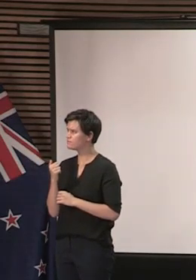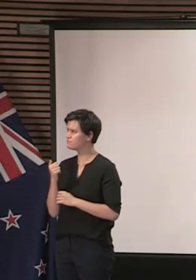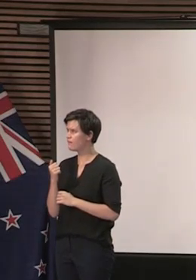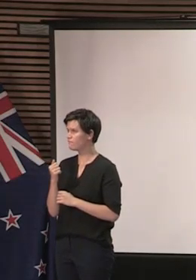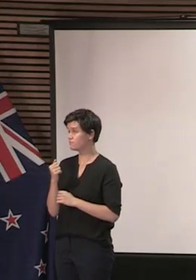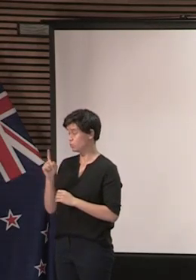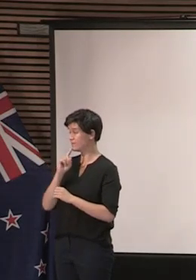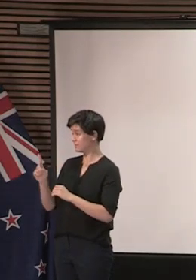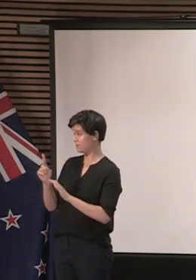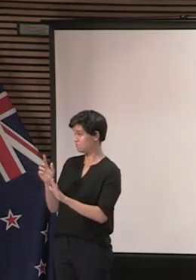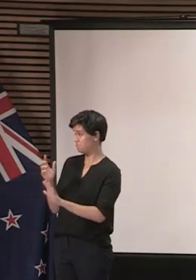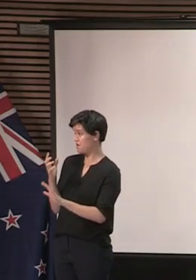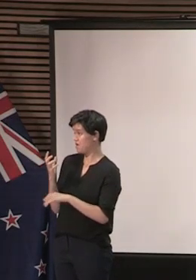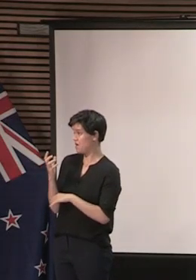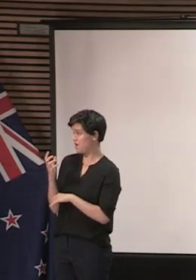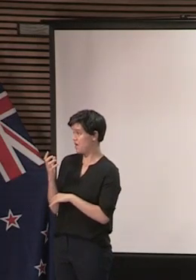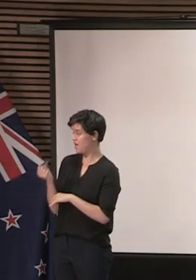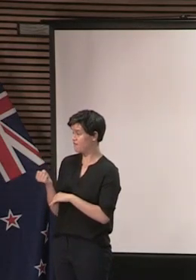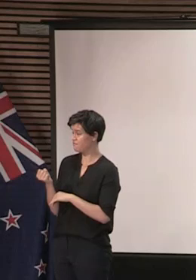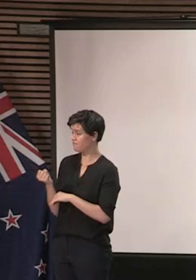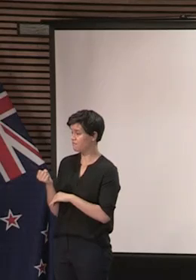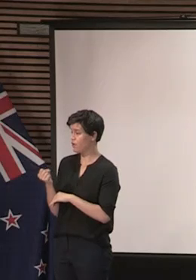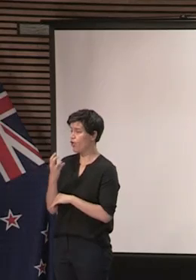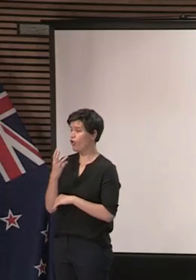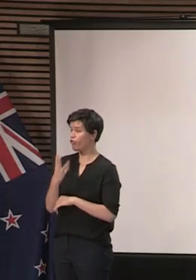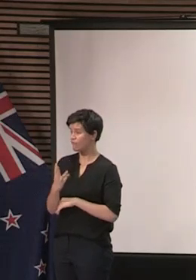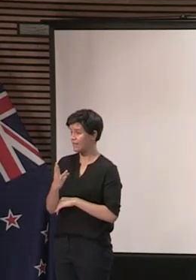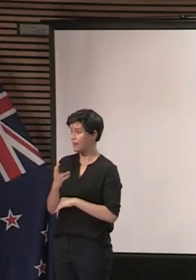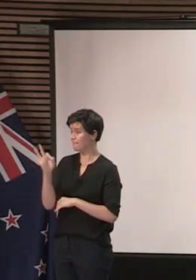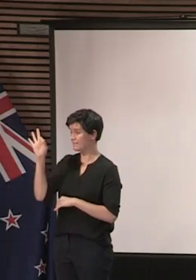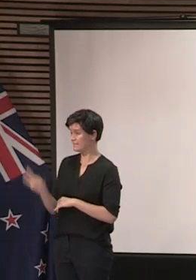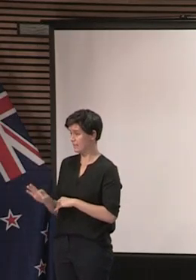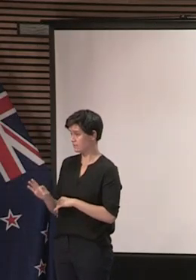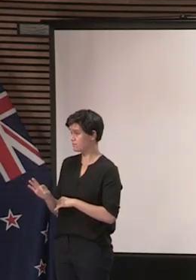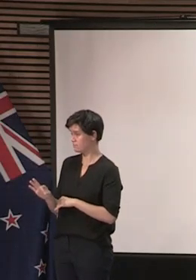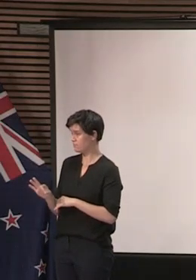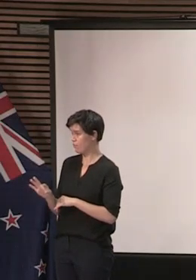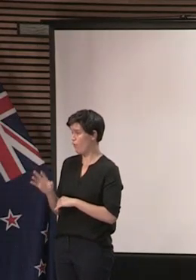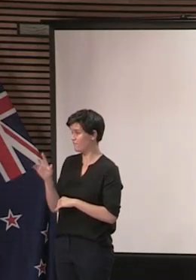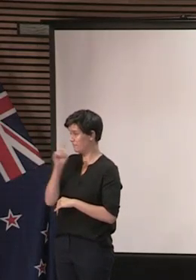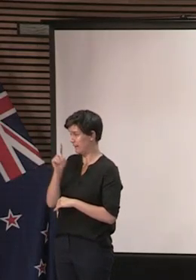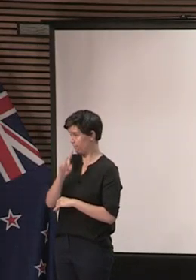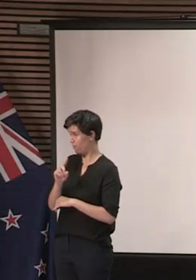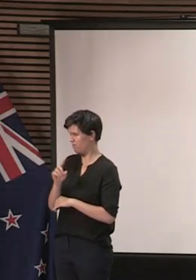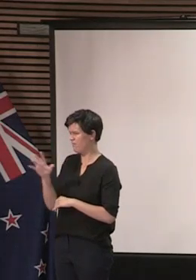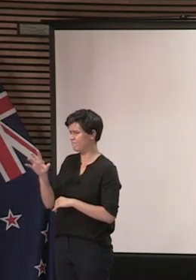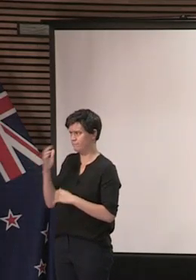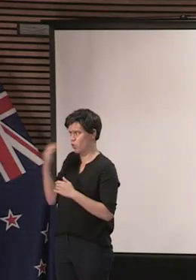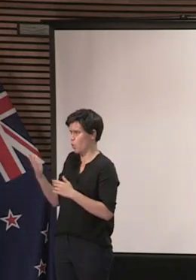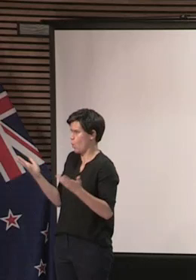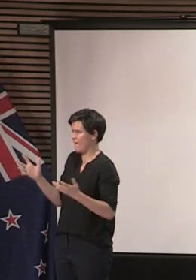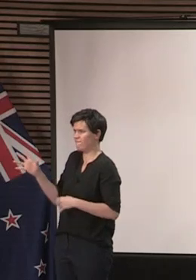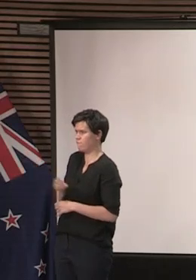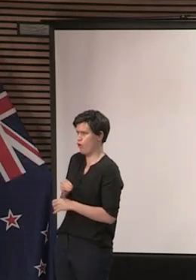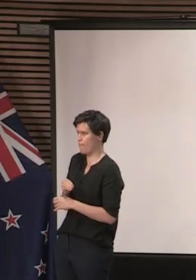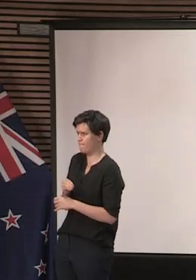odd cases, the 3% of all cases that are community transmission. Does that mean the other 35, 36 odd are just a few